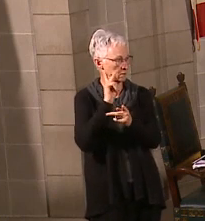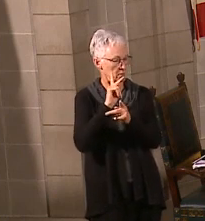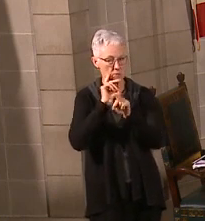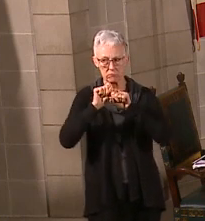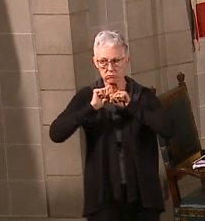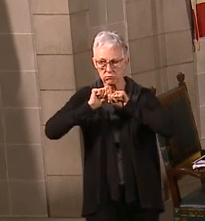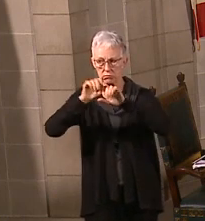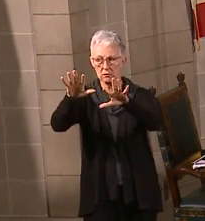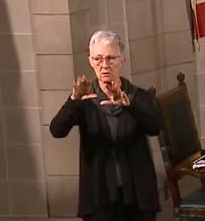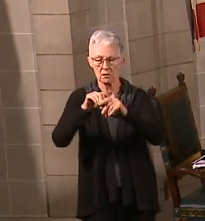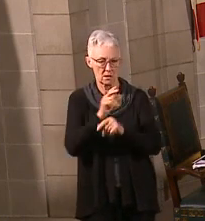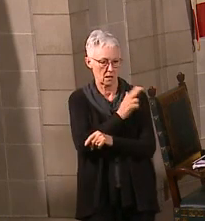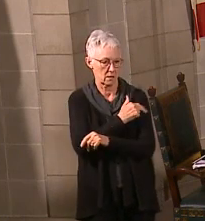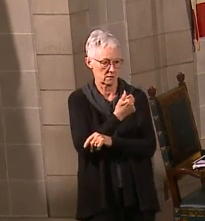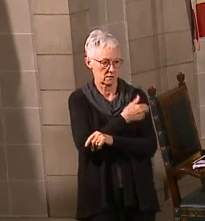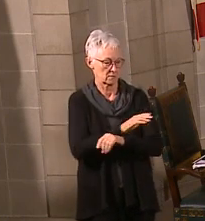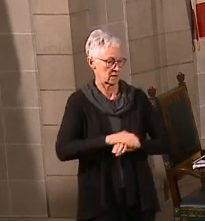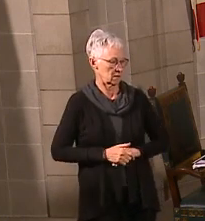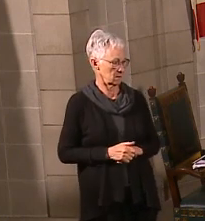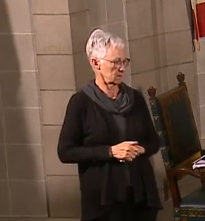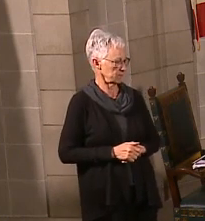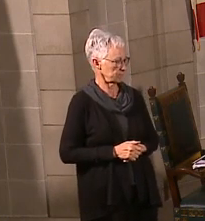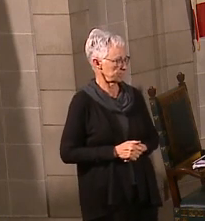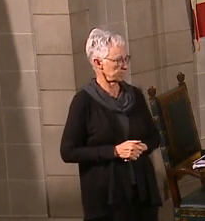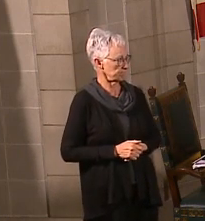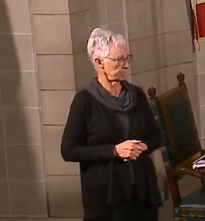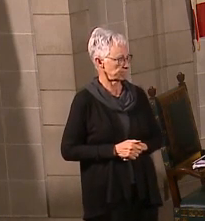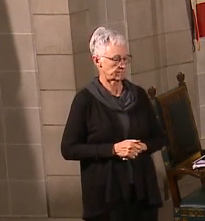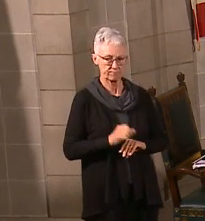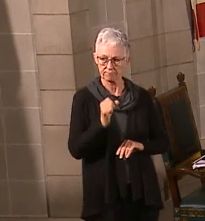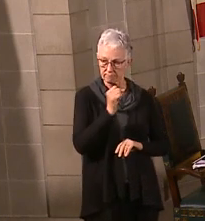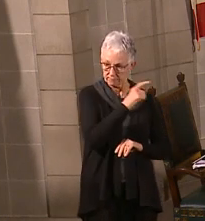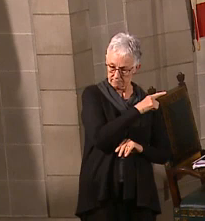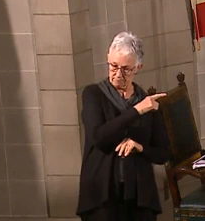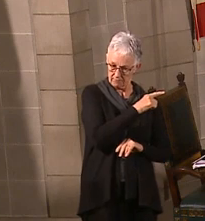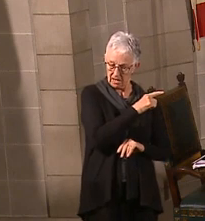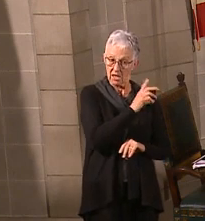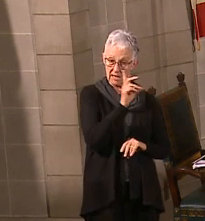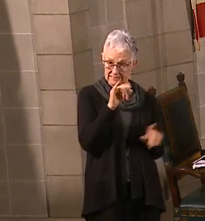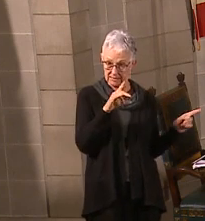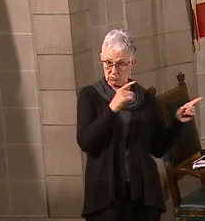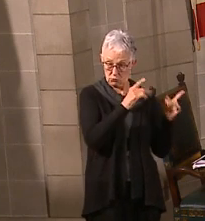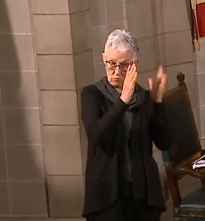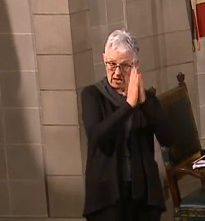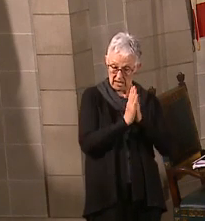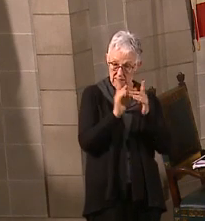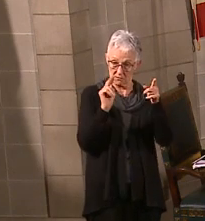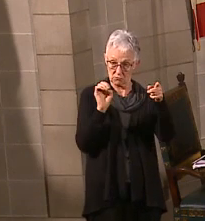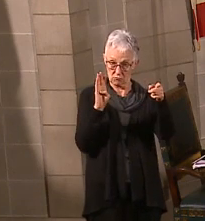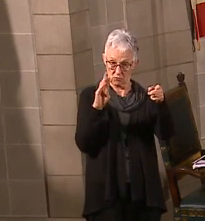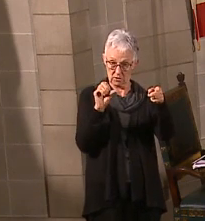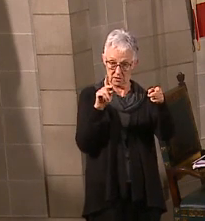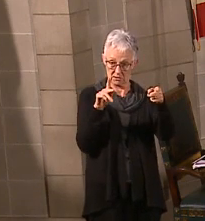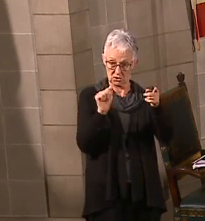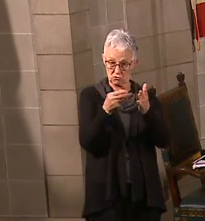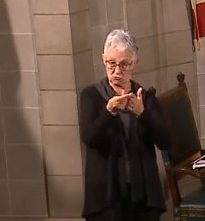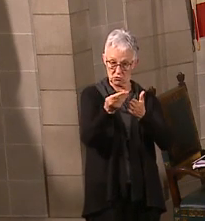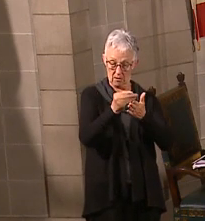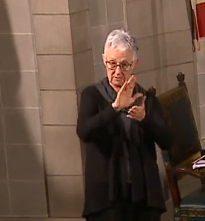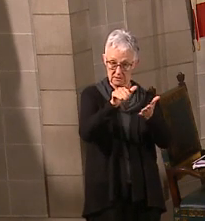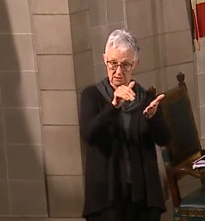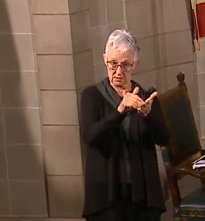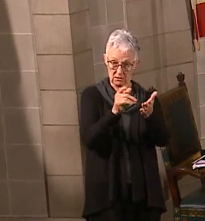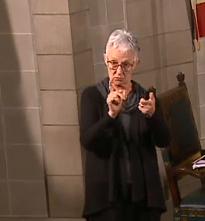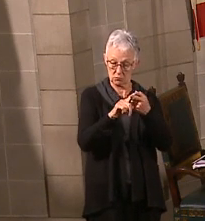so that's not going to do me any good. Here we go. Have you asked Nebraska Crossing to delay its opening in view of the Hospital Association's warning? This is from Don Walton at